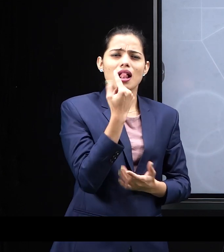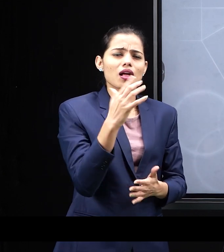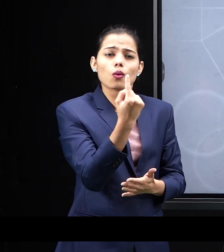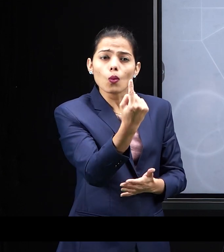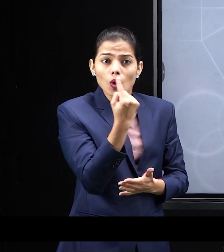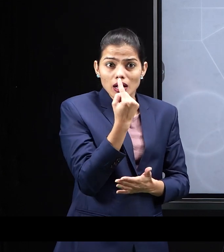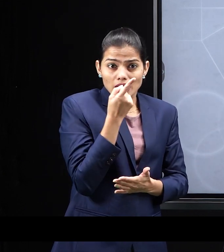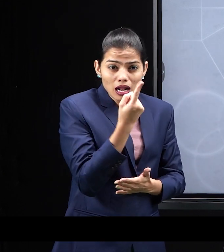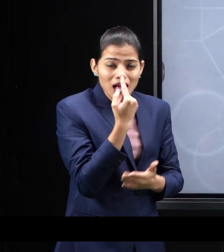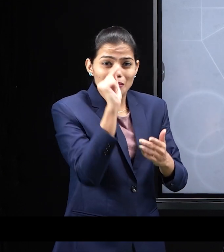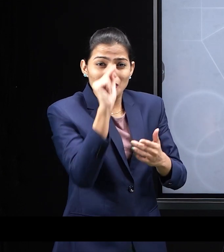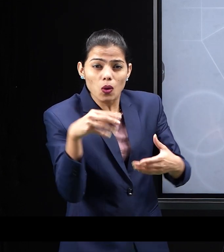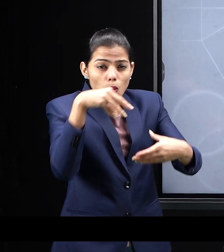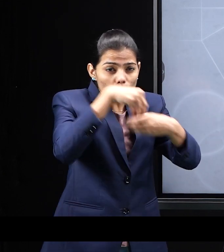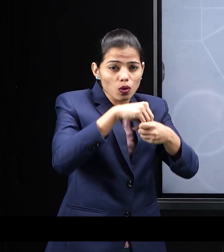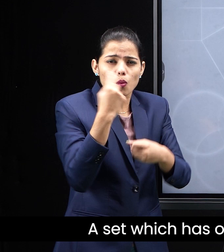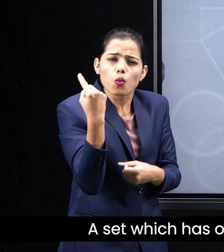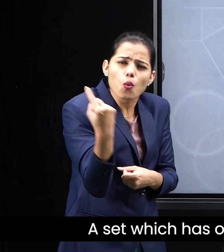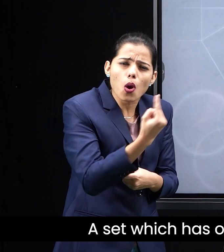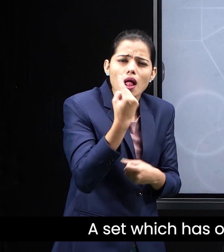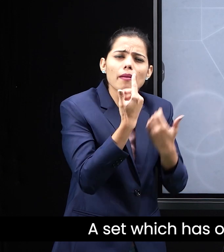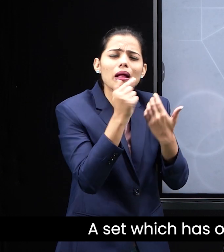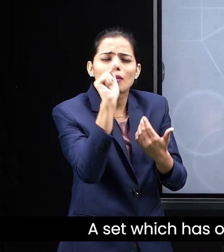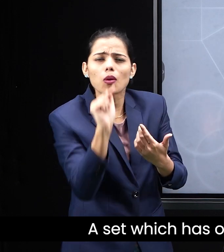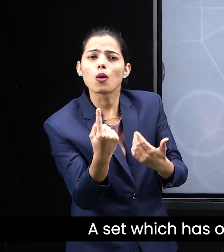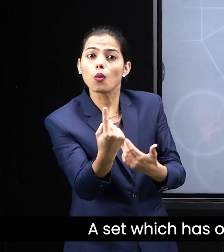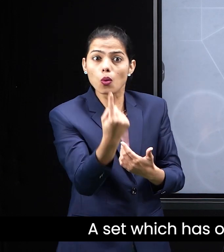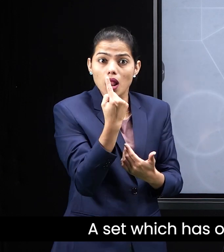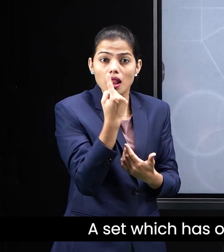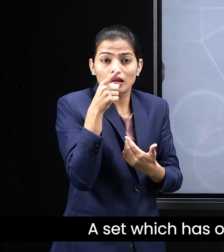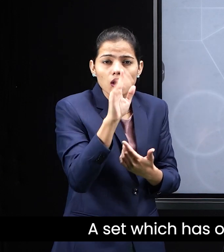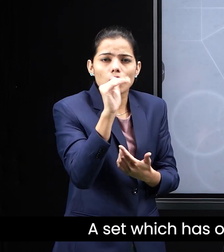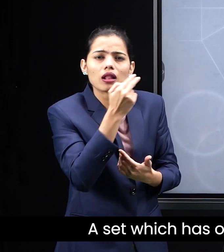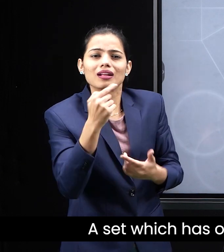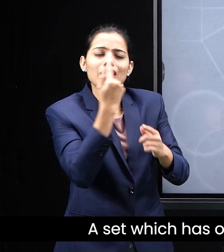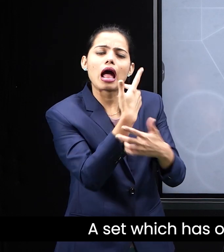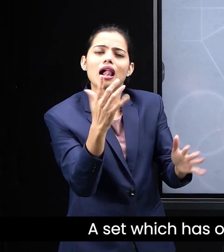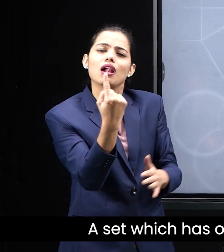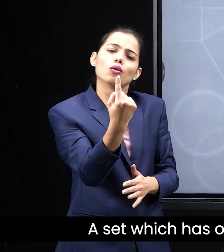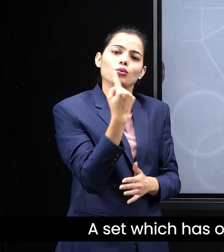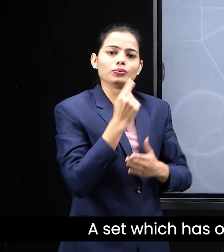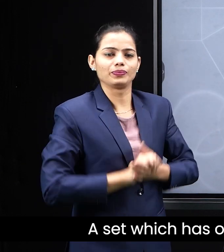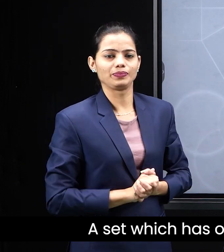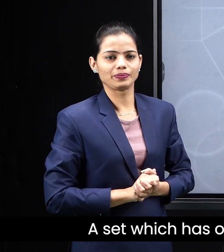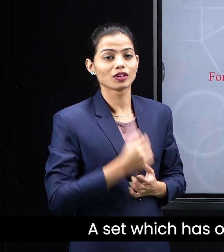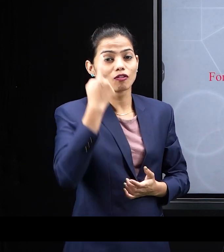Singleton set. A set which has only one element is called a singleton set.